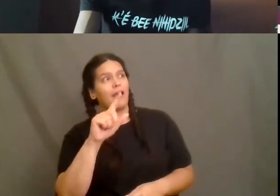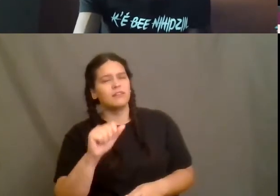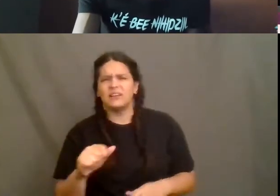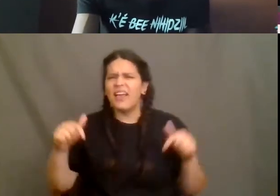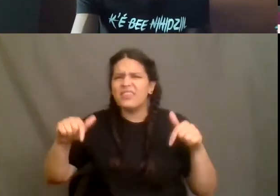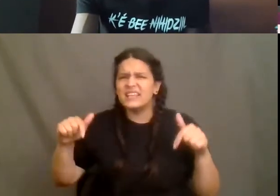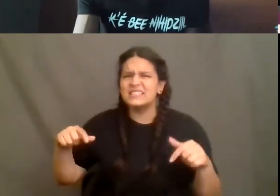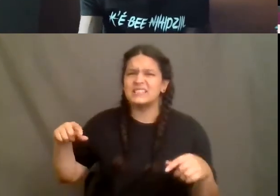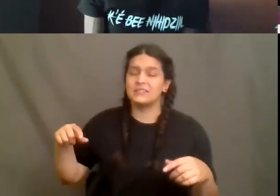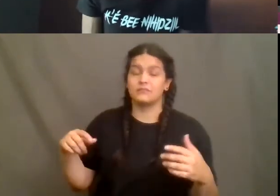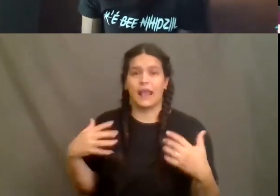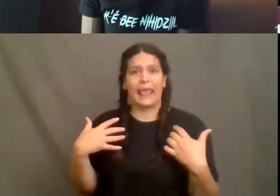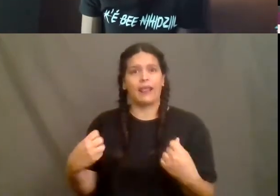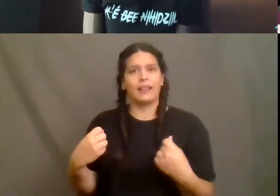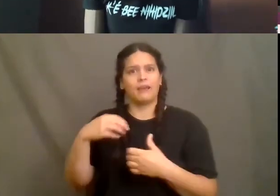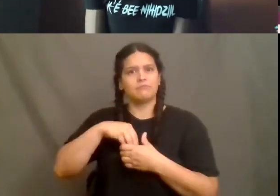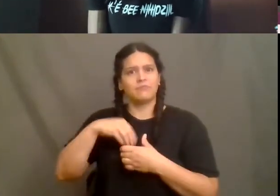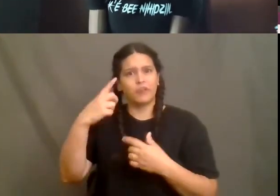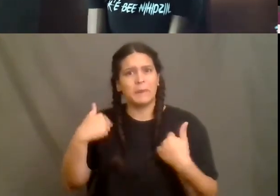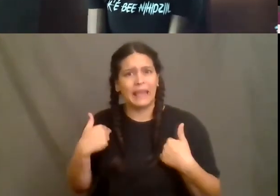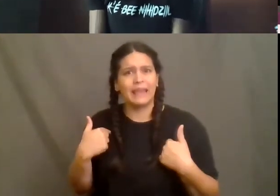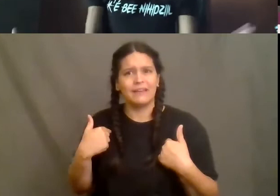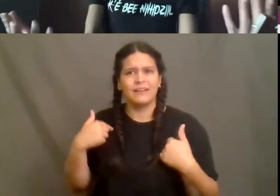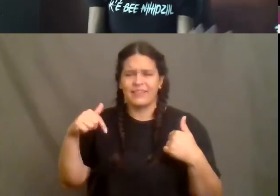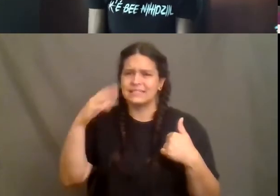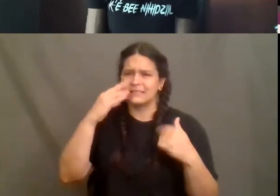This has been healing for me too. So thank you all. Like